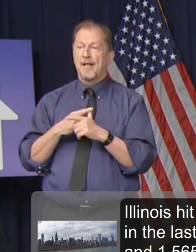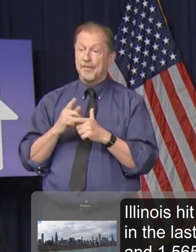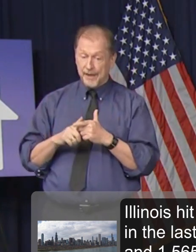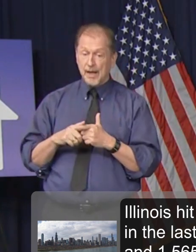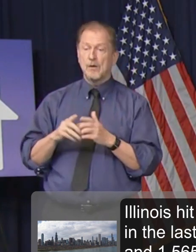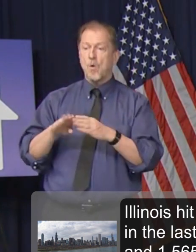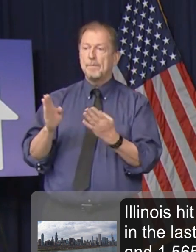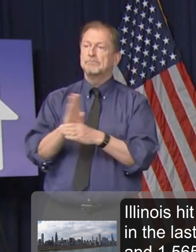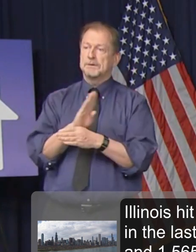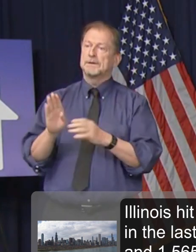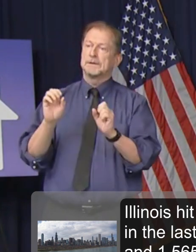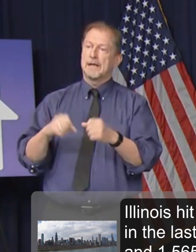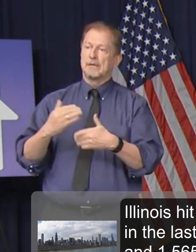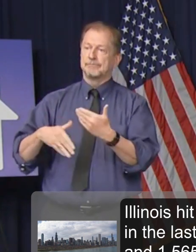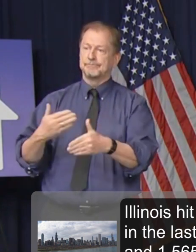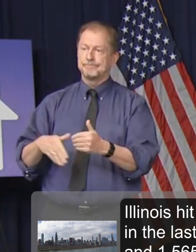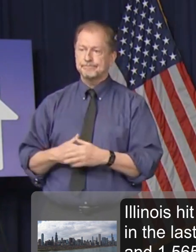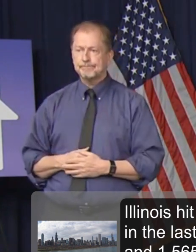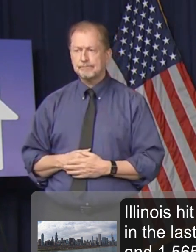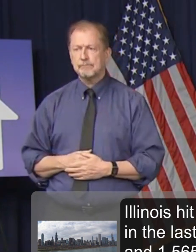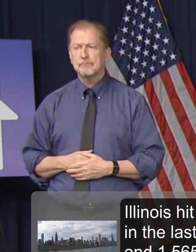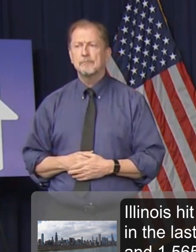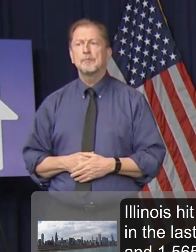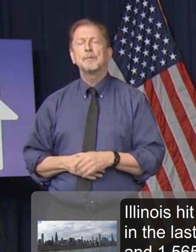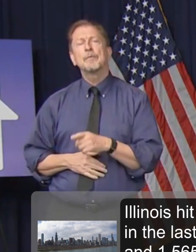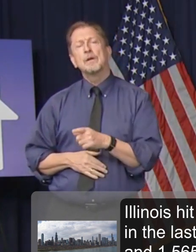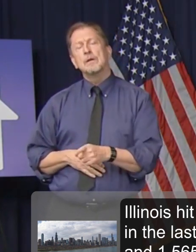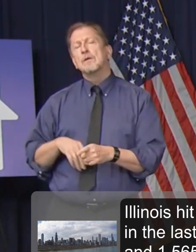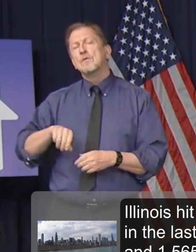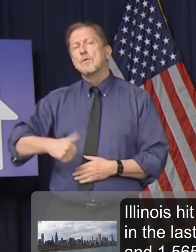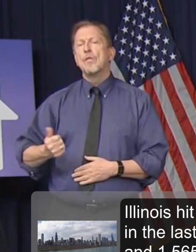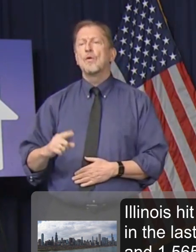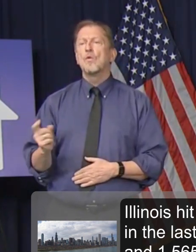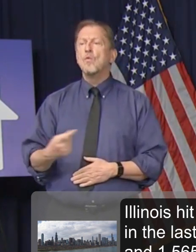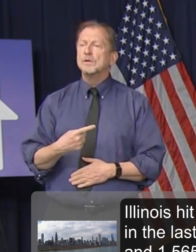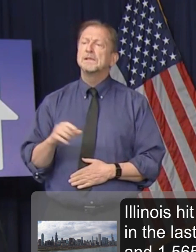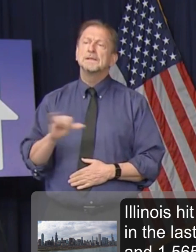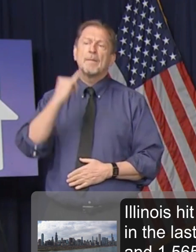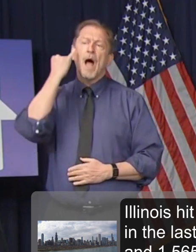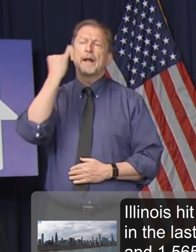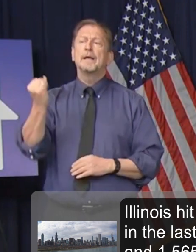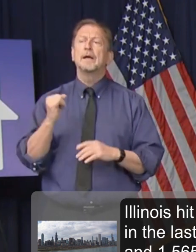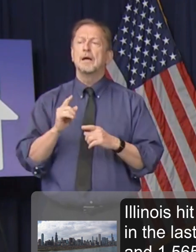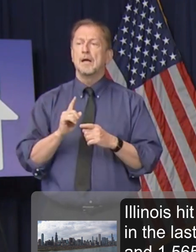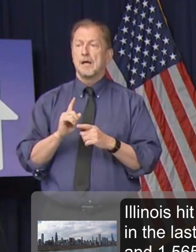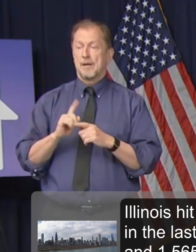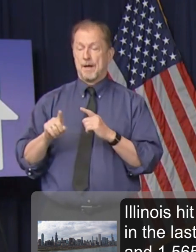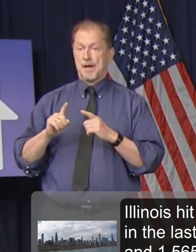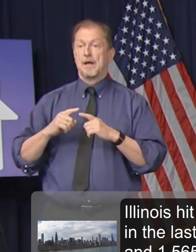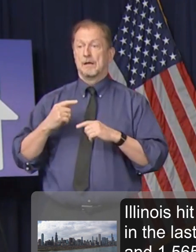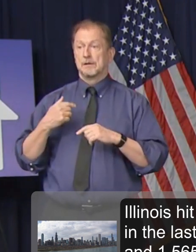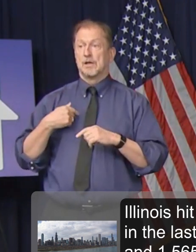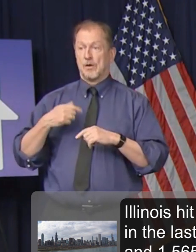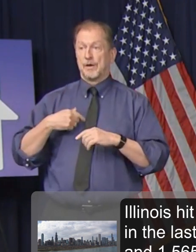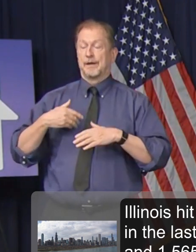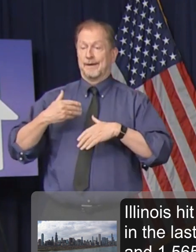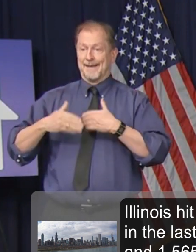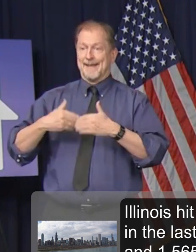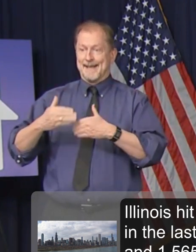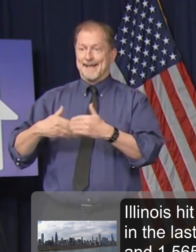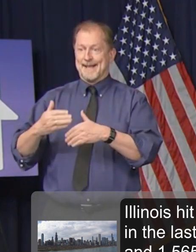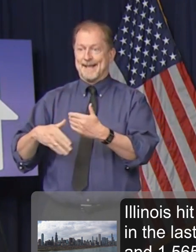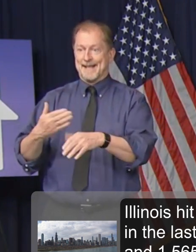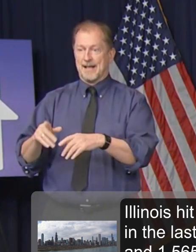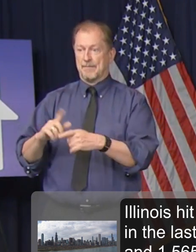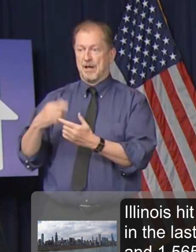follow-up from my colleague, Sarah Schulte, who asks along the same lines, you know, but at what point, though, does the human cost of